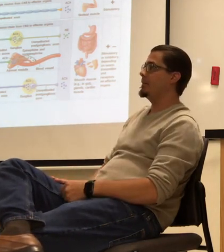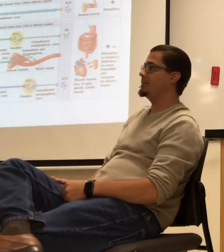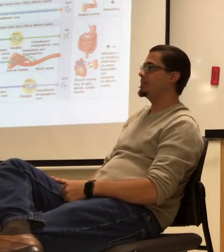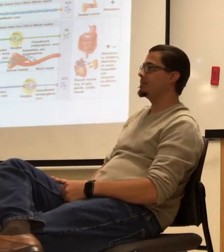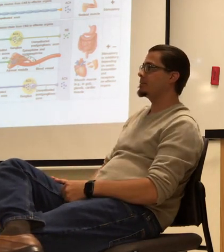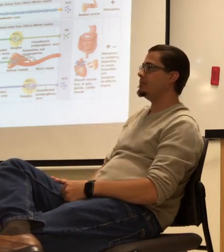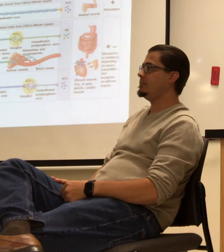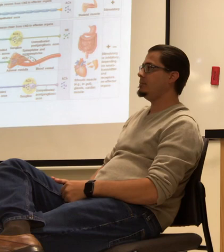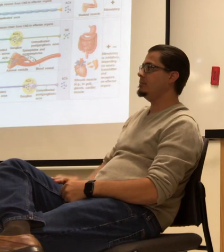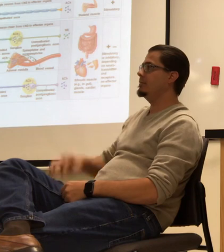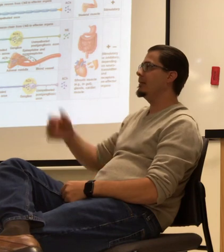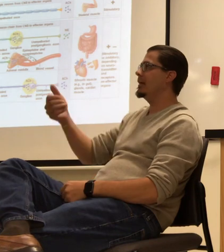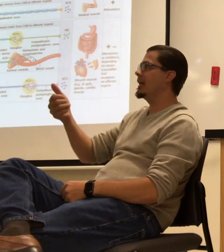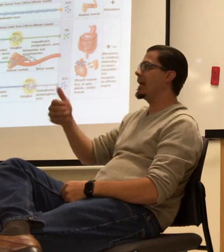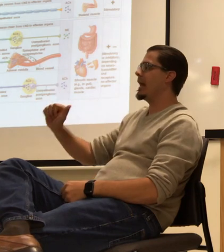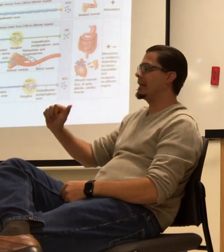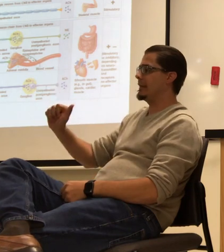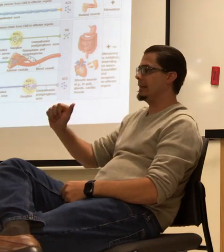NE stands for